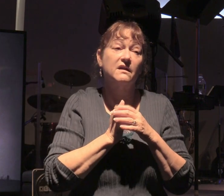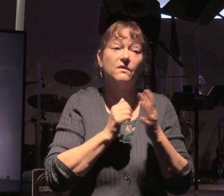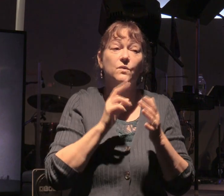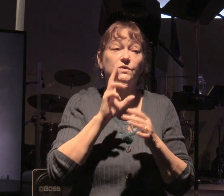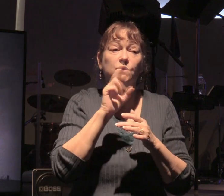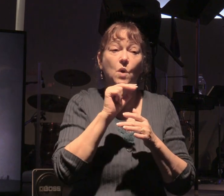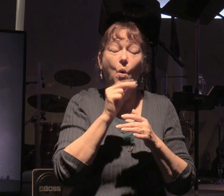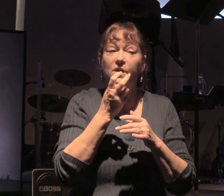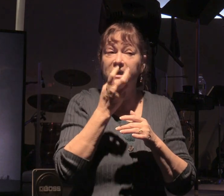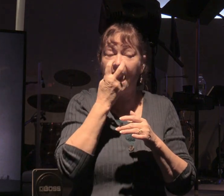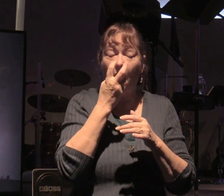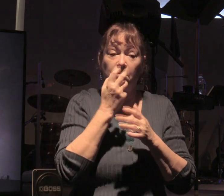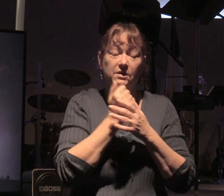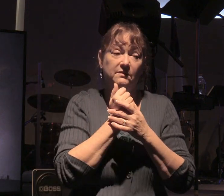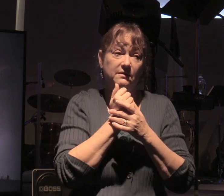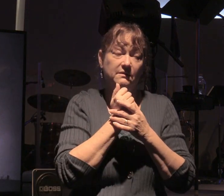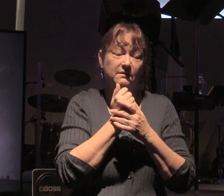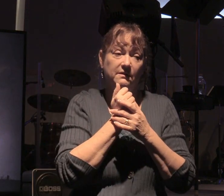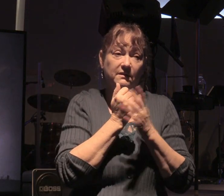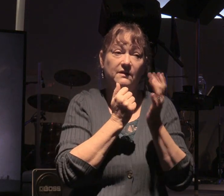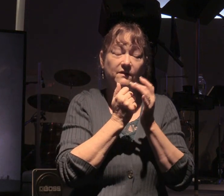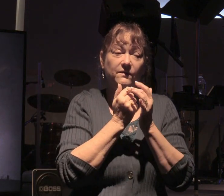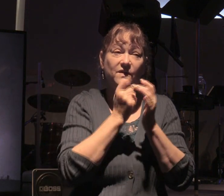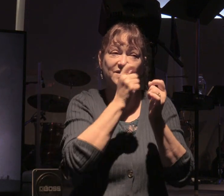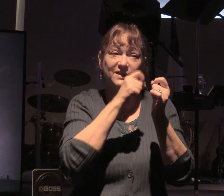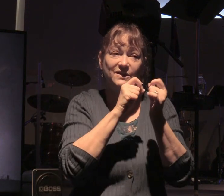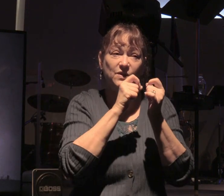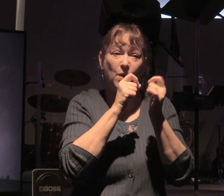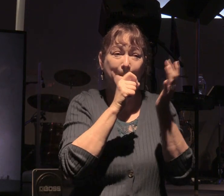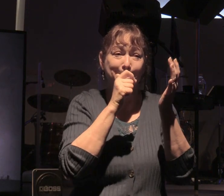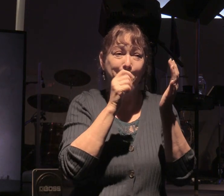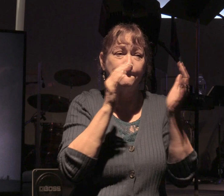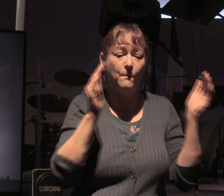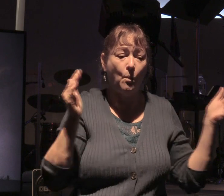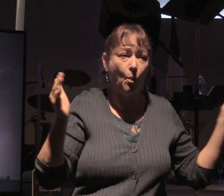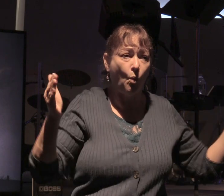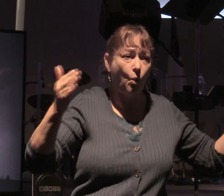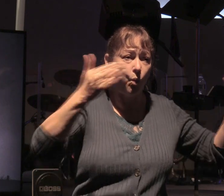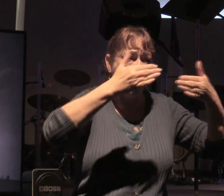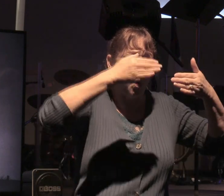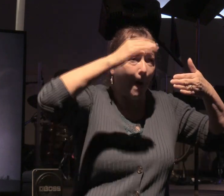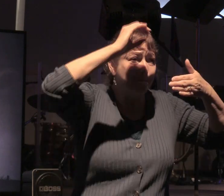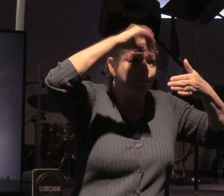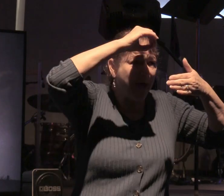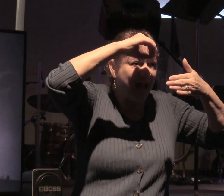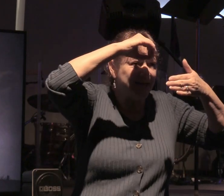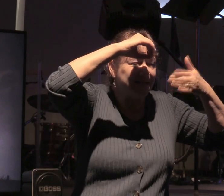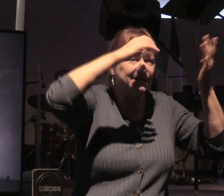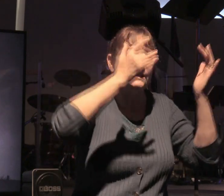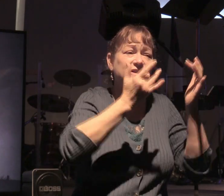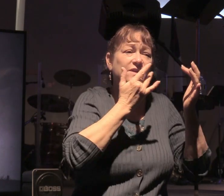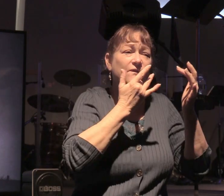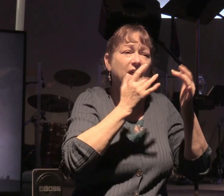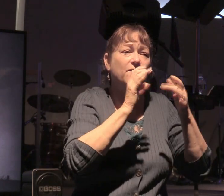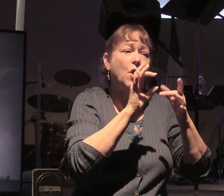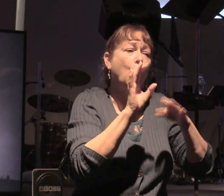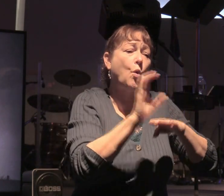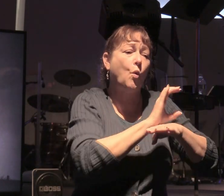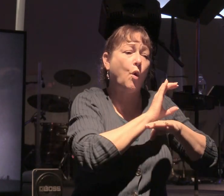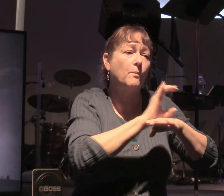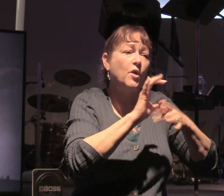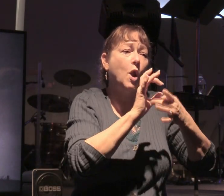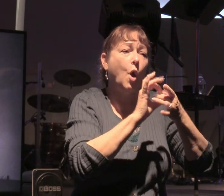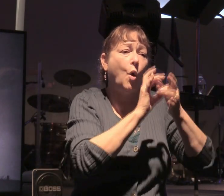no doubt that there is a certain bias in reporting to favor corporate owners and